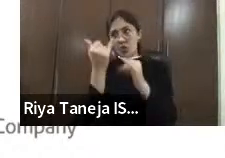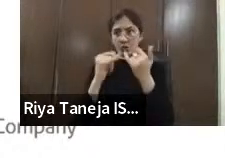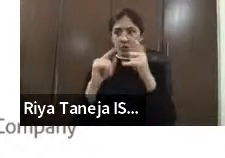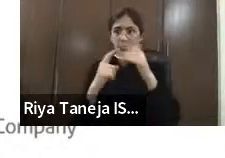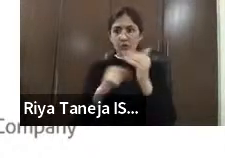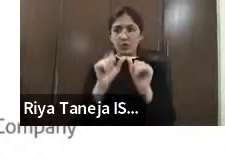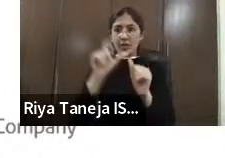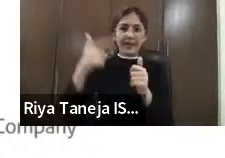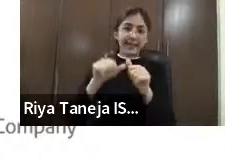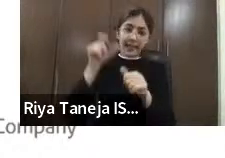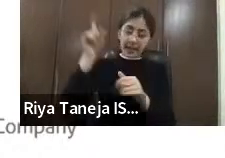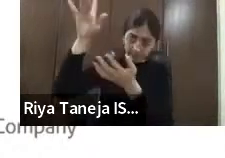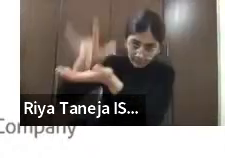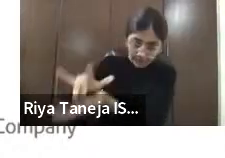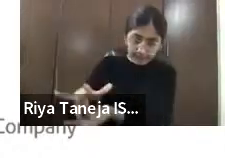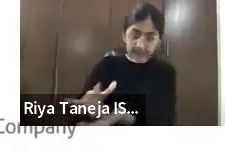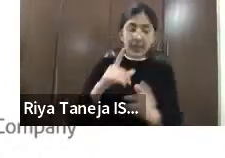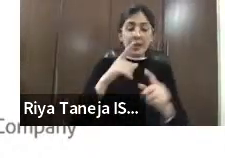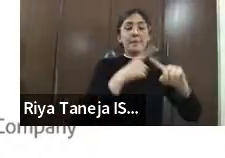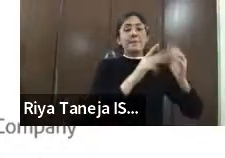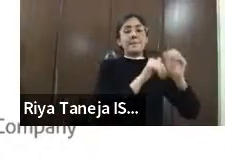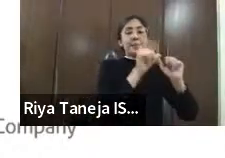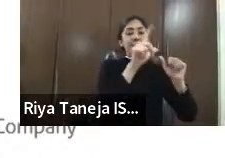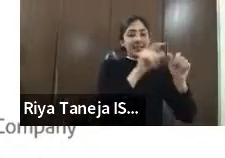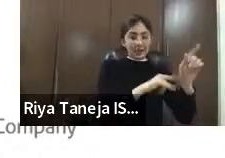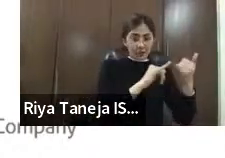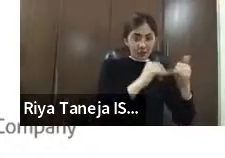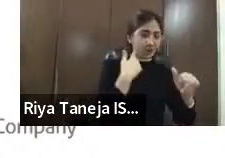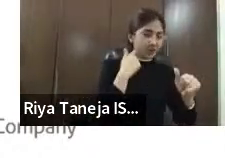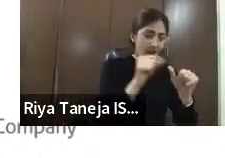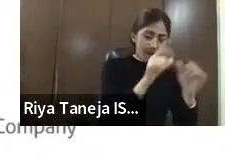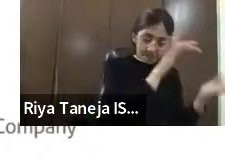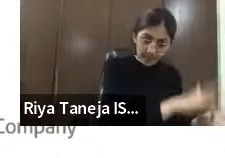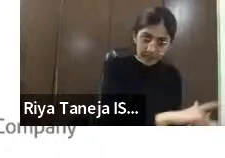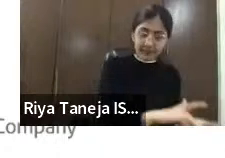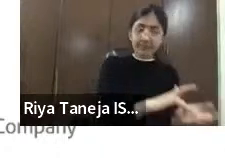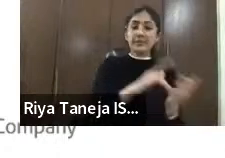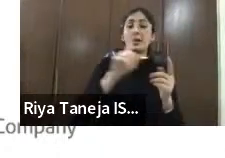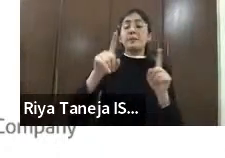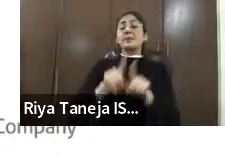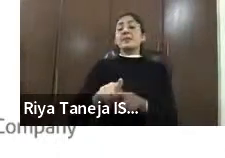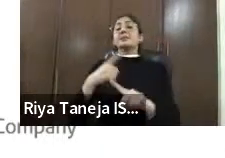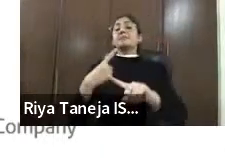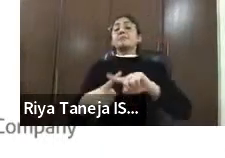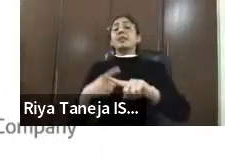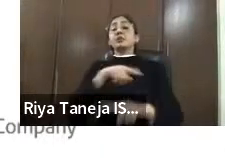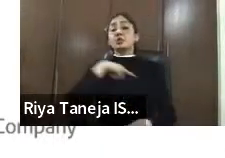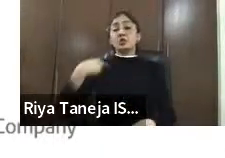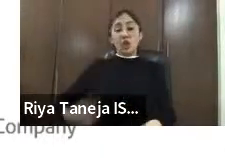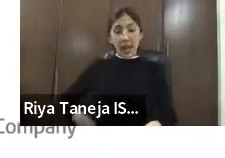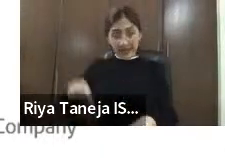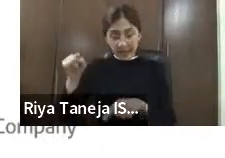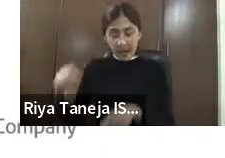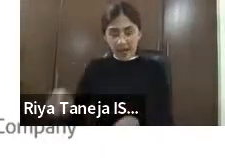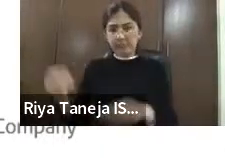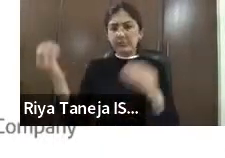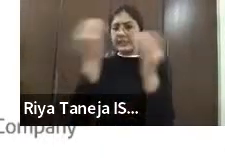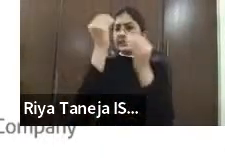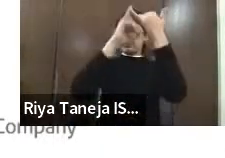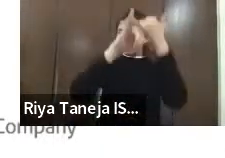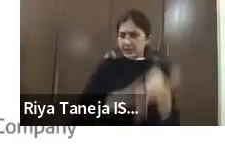2006 at Malaysia, Para-Asian Games 2010 at China, IPSA World Games in South